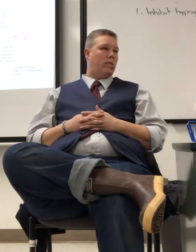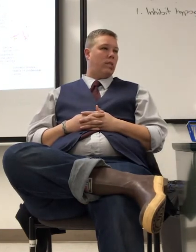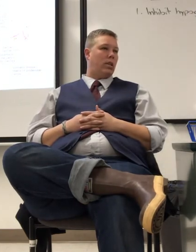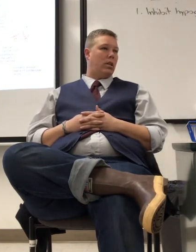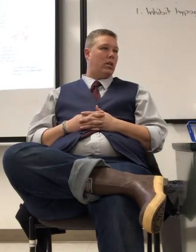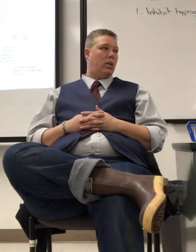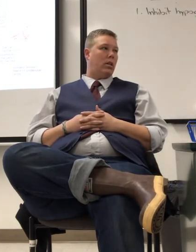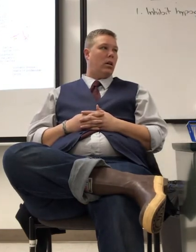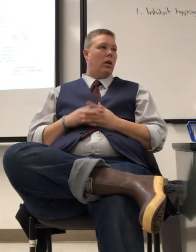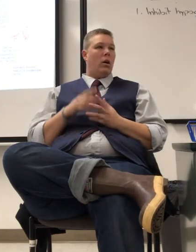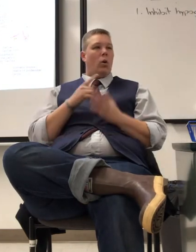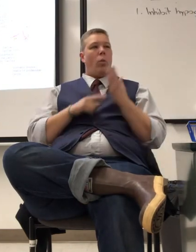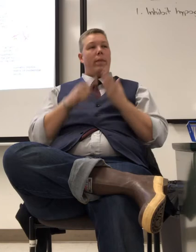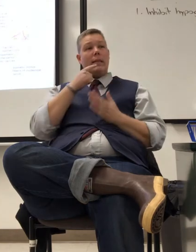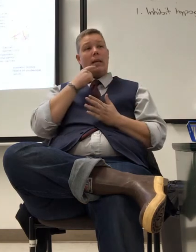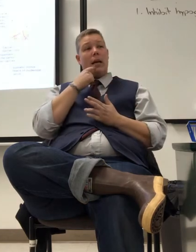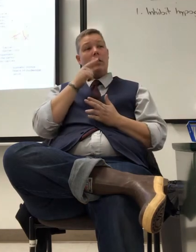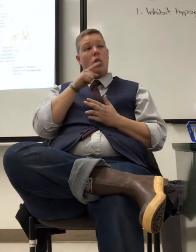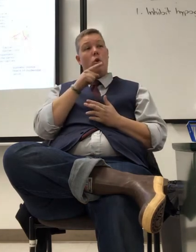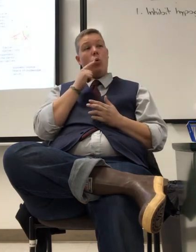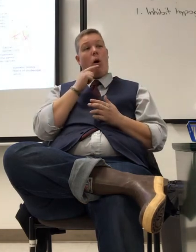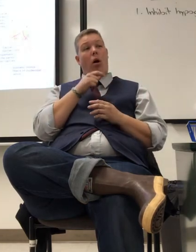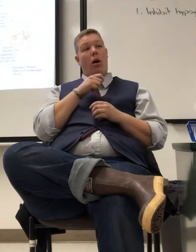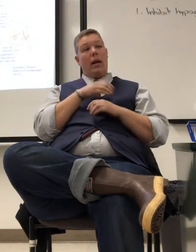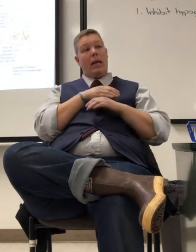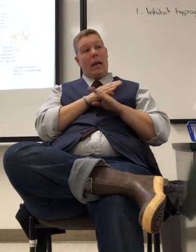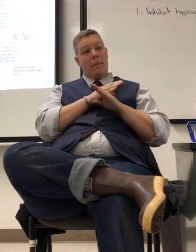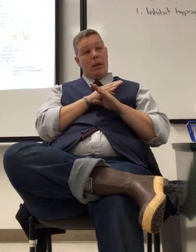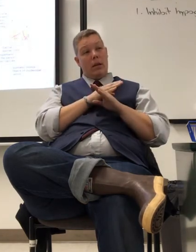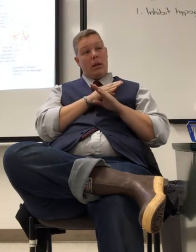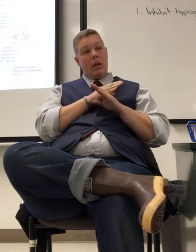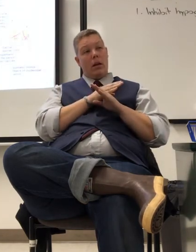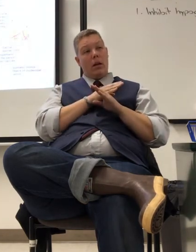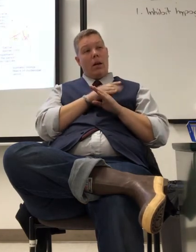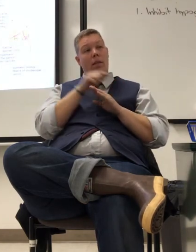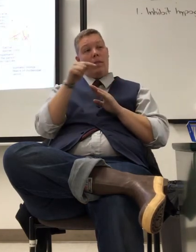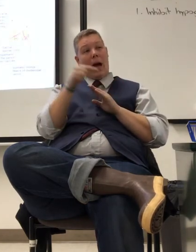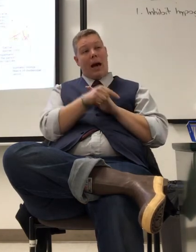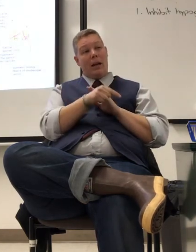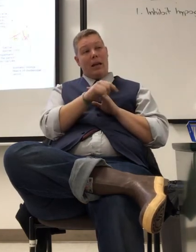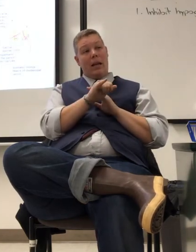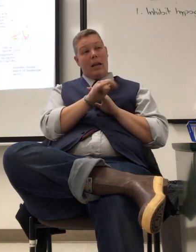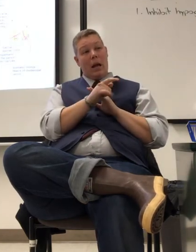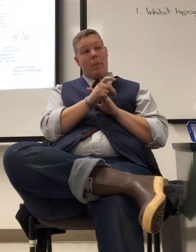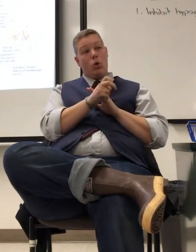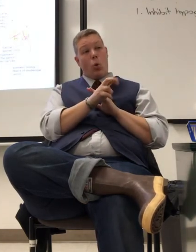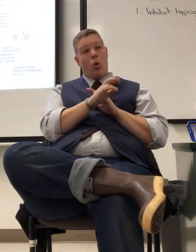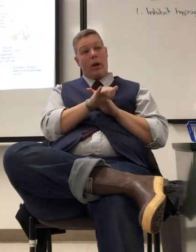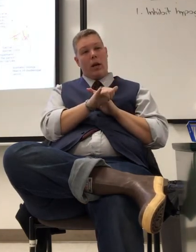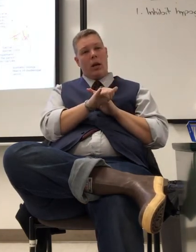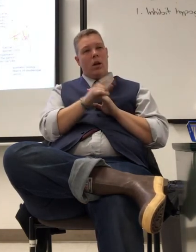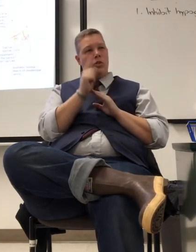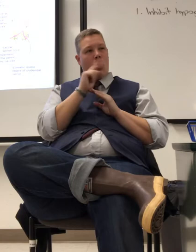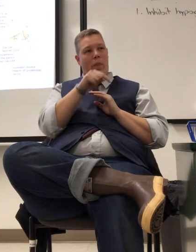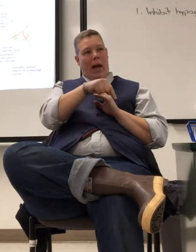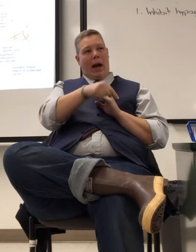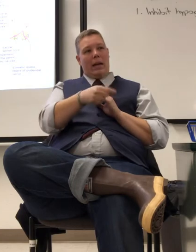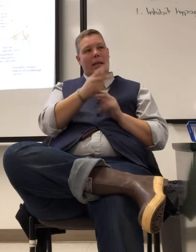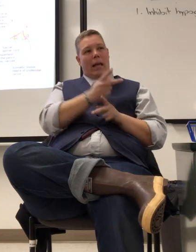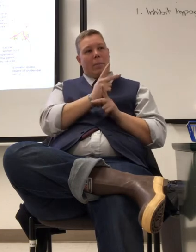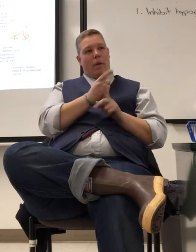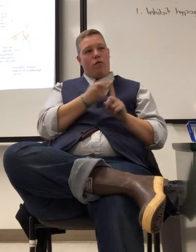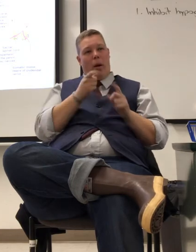What they kind of say is you're inhibiting the inhibitory. You're inhibiting the thing that kept you from voiding the bladder.